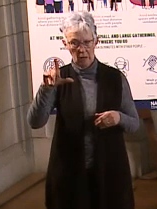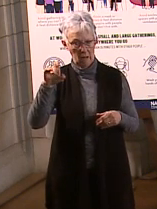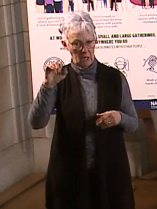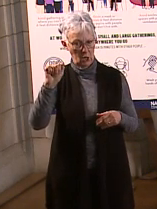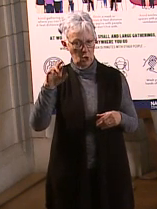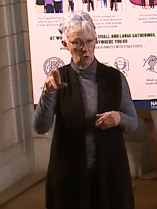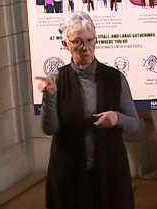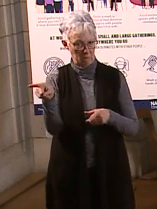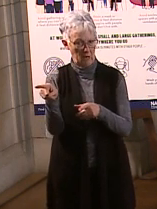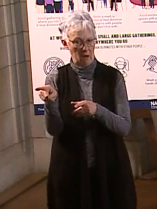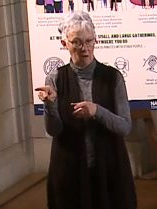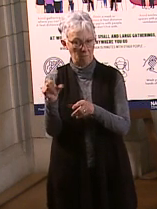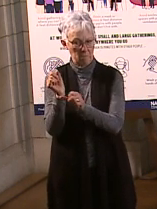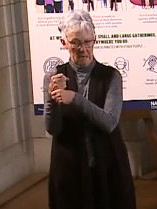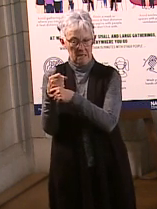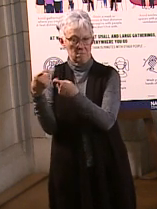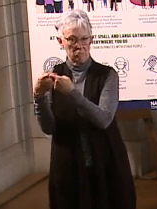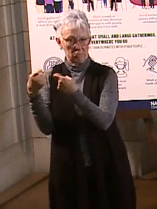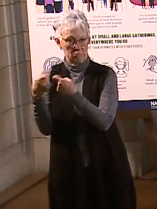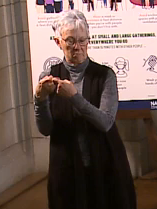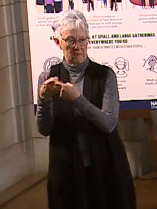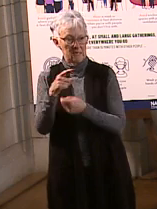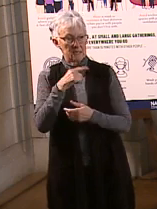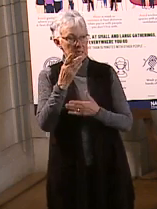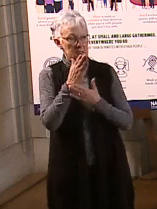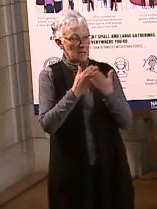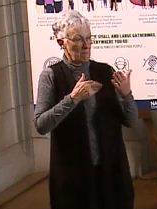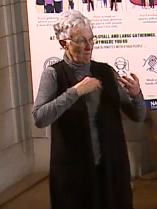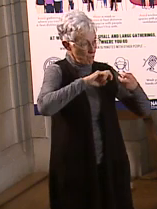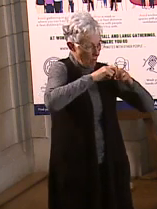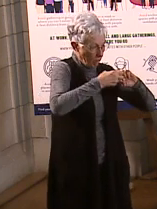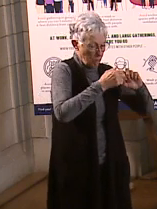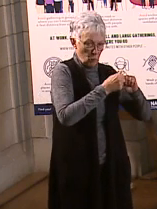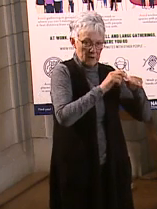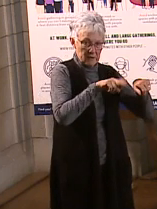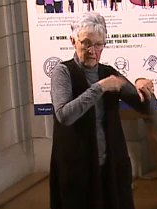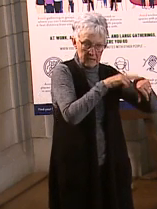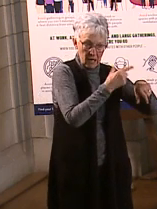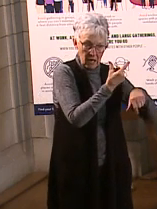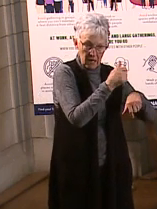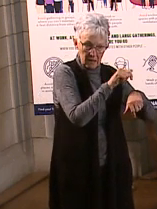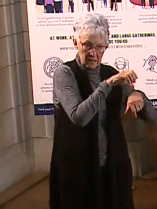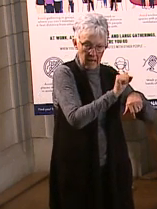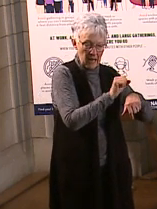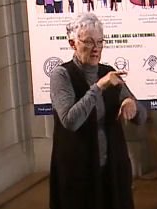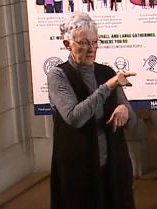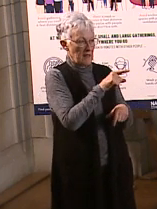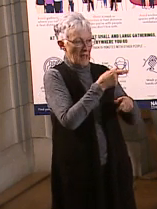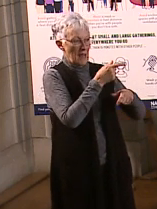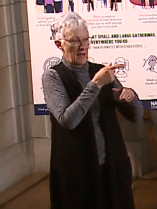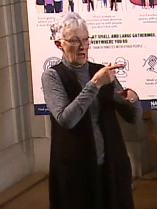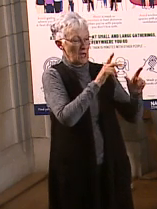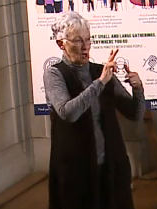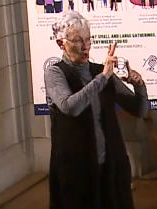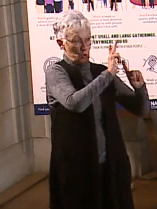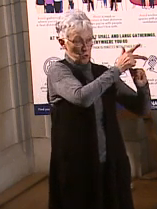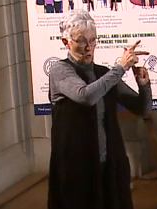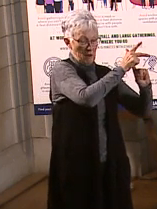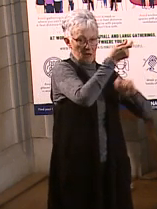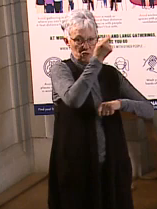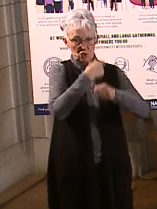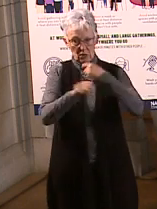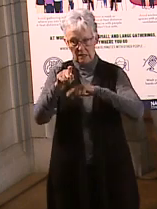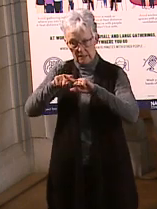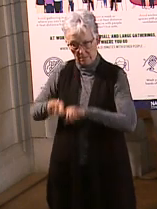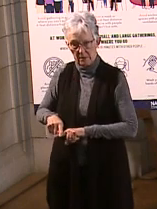of the other executives, when they've had problems, say, with natural gas, they've been able to convert turbines to fuel oil and so forth. So I think